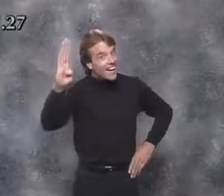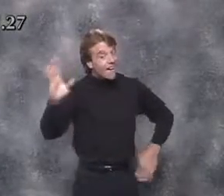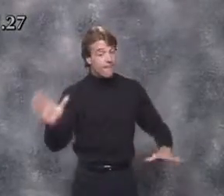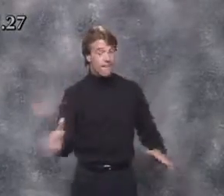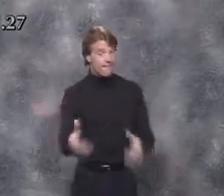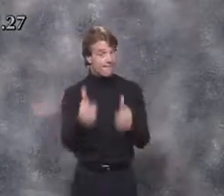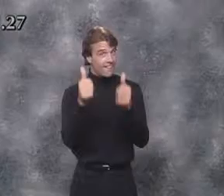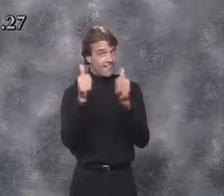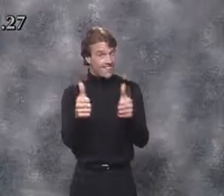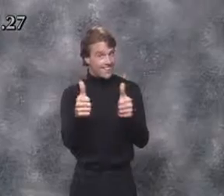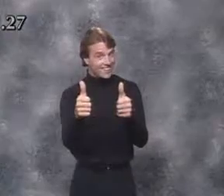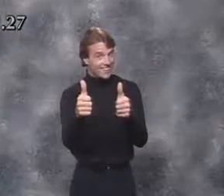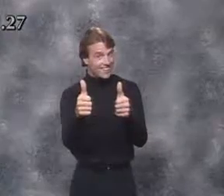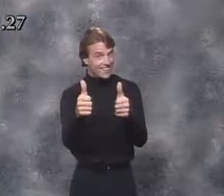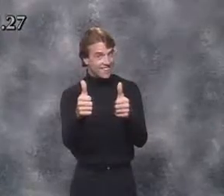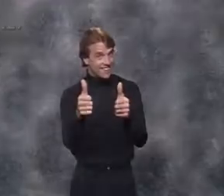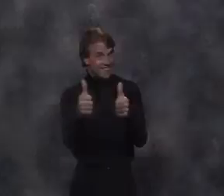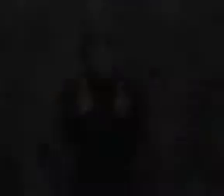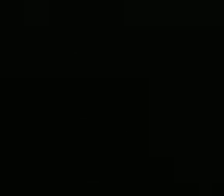Bye-bye, and good luck.